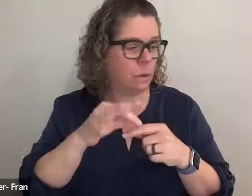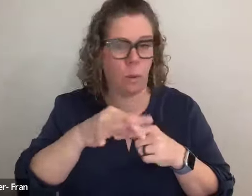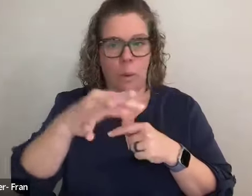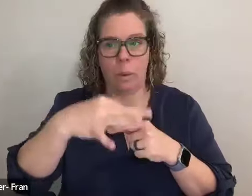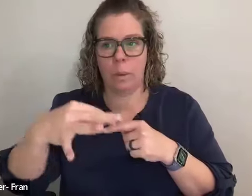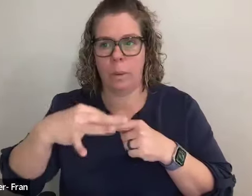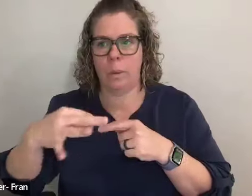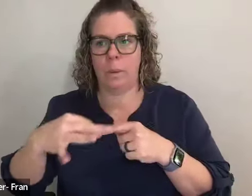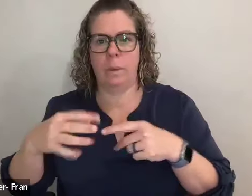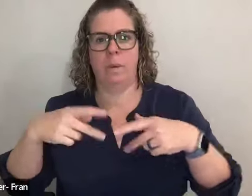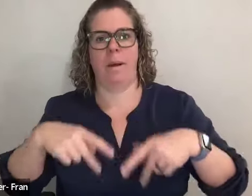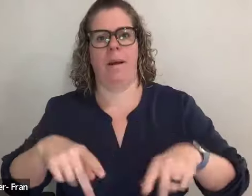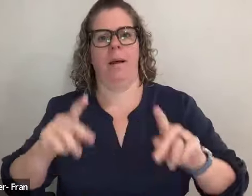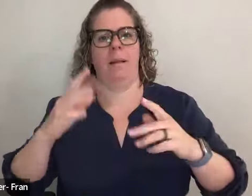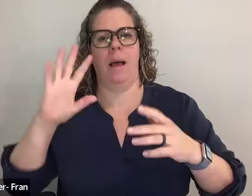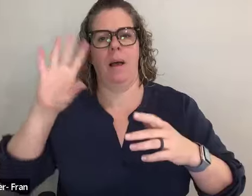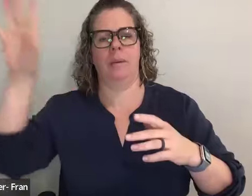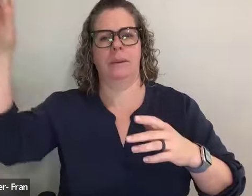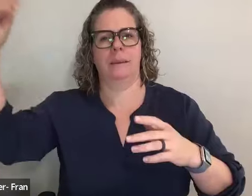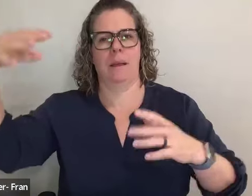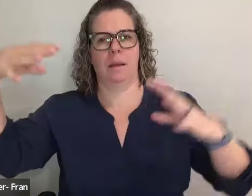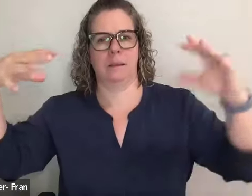inviting the pleasant sensations of the sun's light